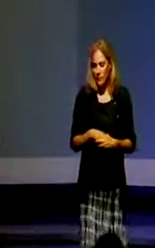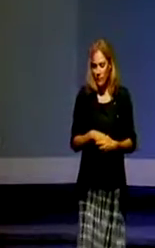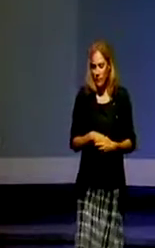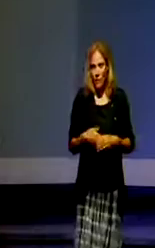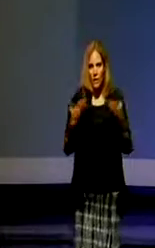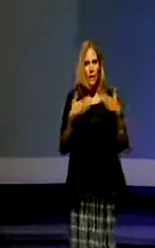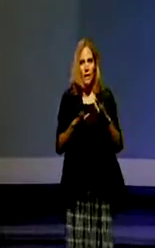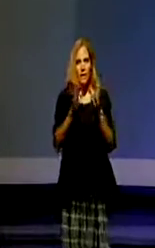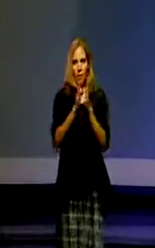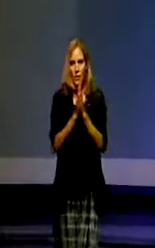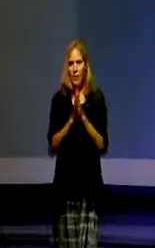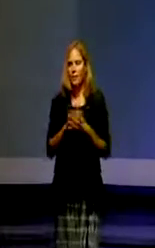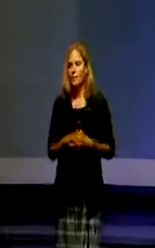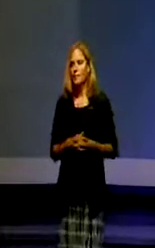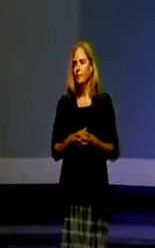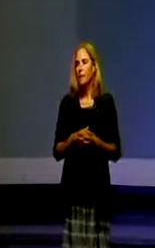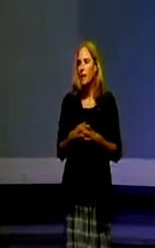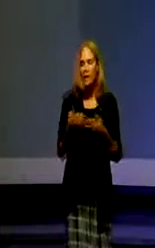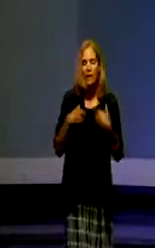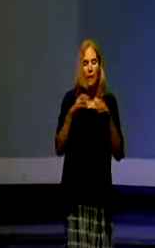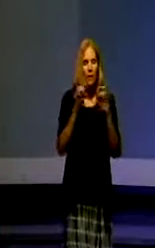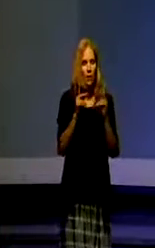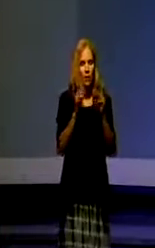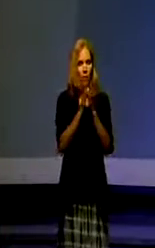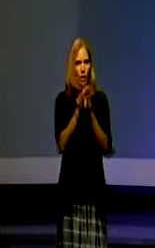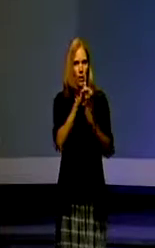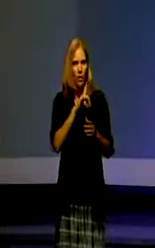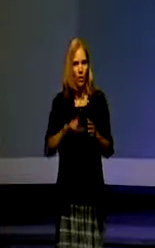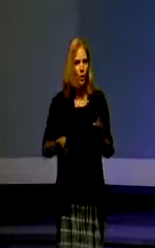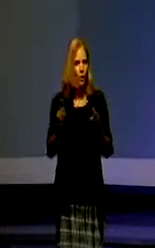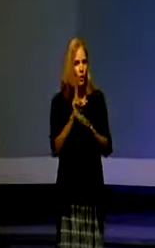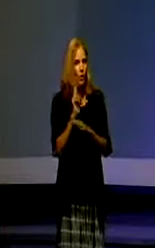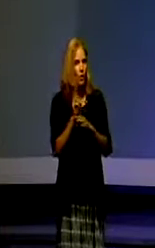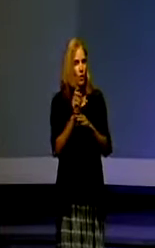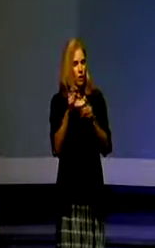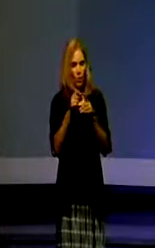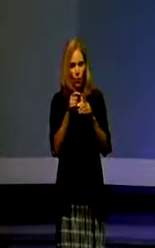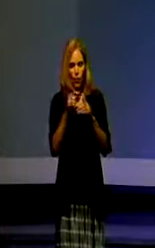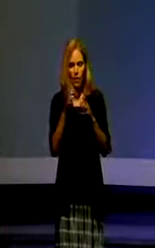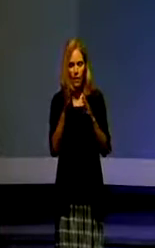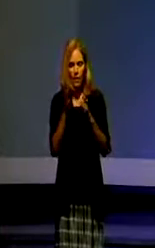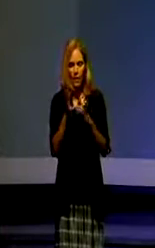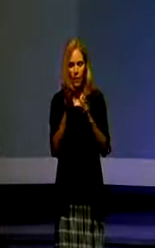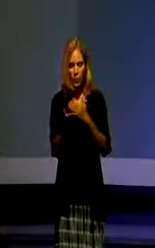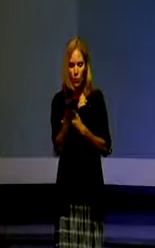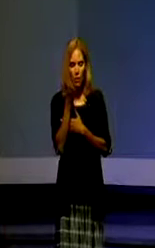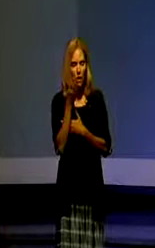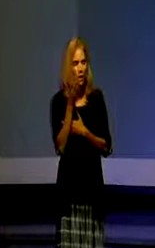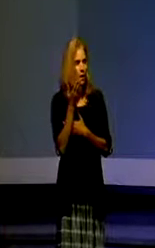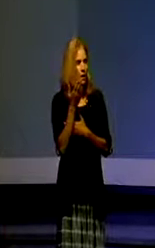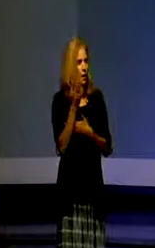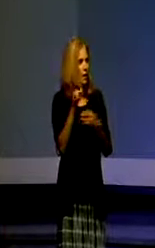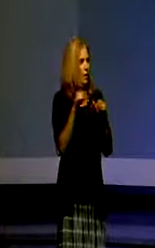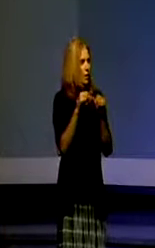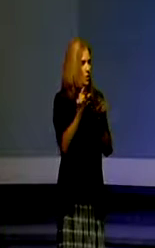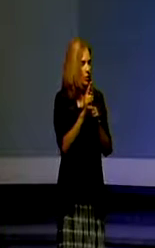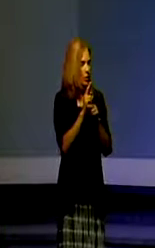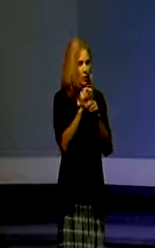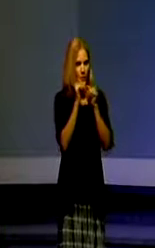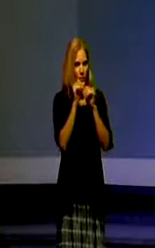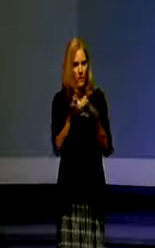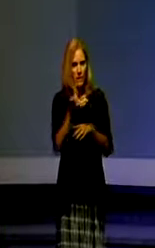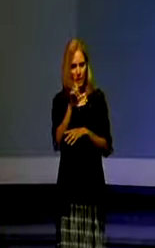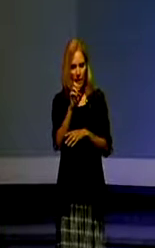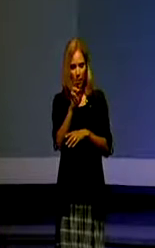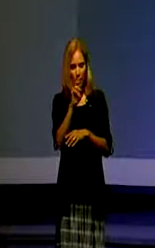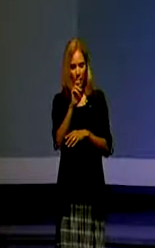Well, let's pray, and I want to have an opportunity to pray that the Lord would use his word this morning, but also that the Lord would continue to use and bless Leroy and